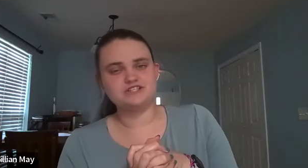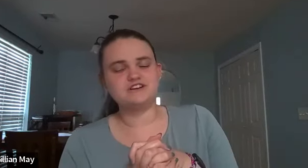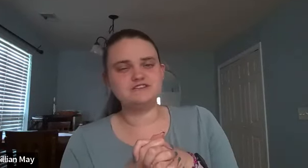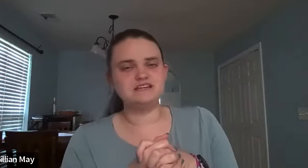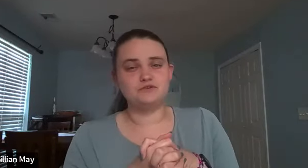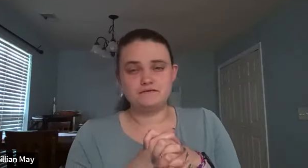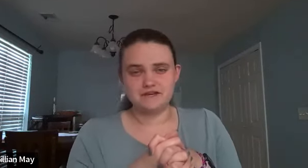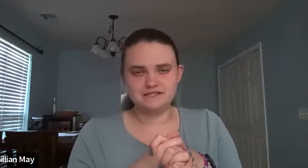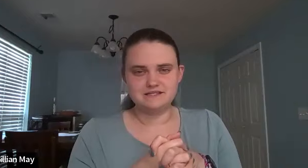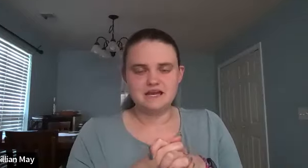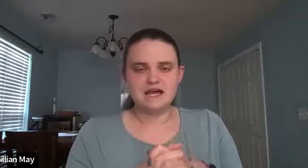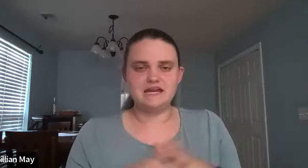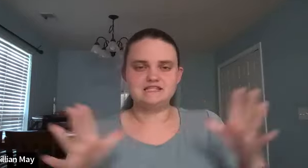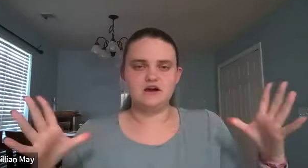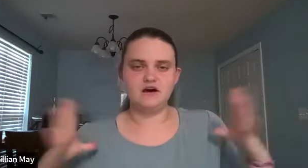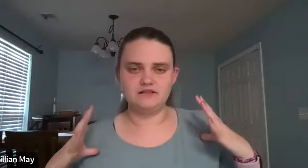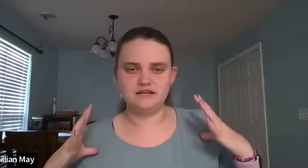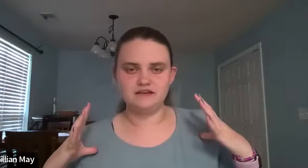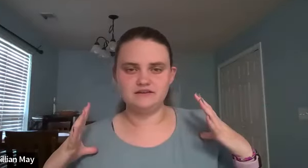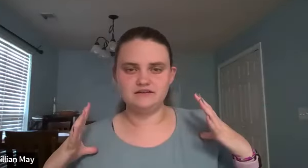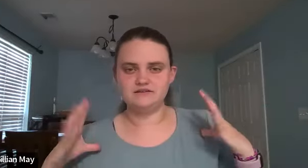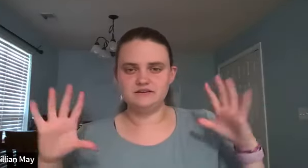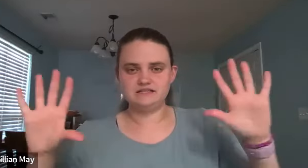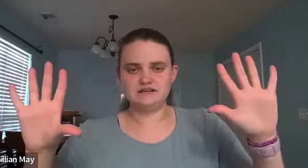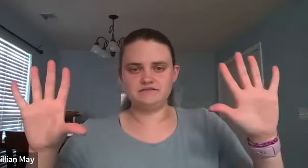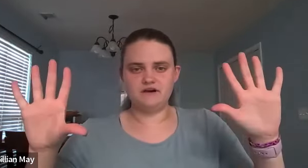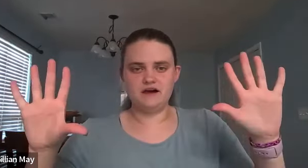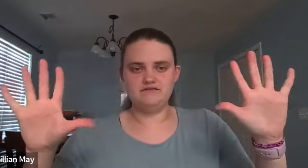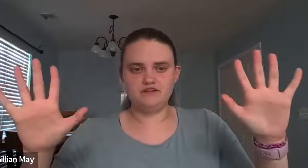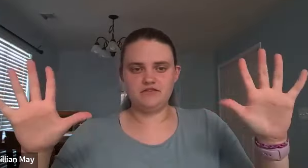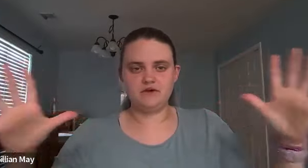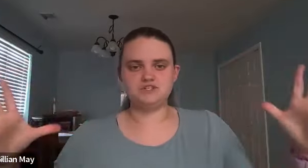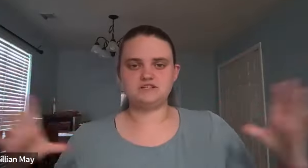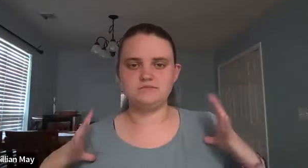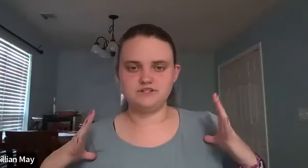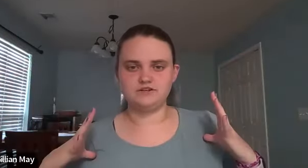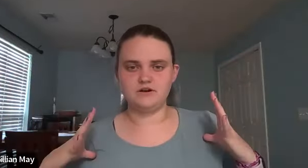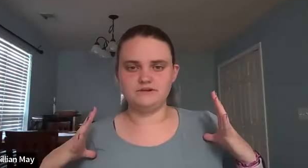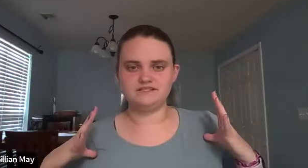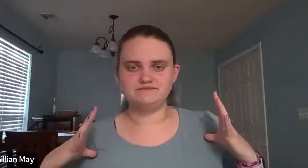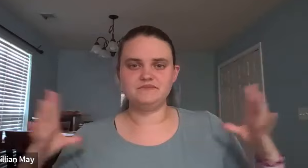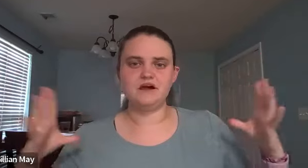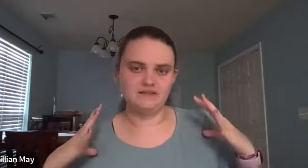is also the sign for event, and it's holiday. It's like 5 and the thumbs just come to your armpits.